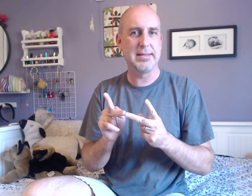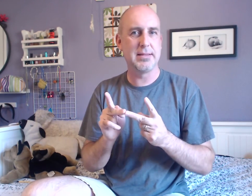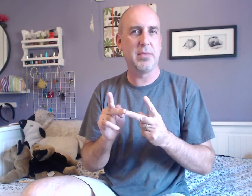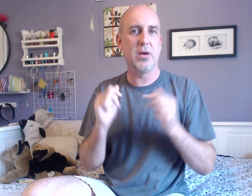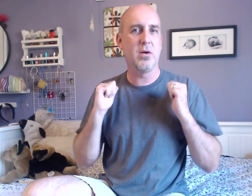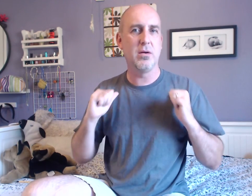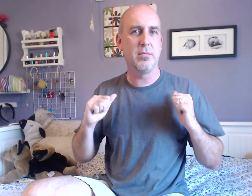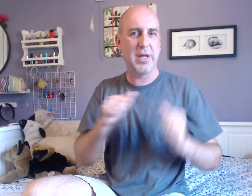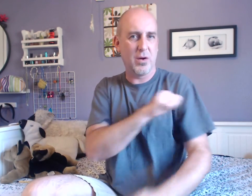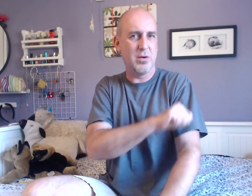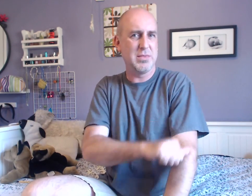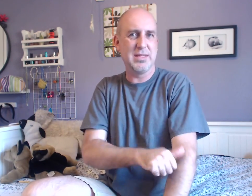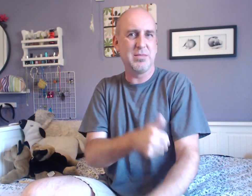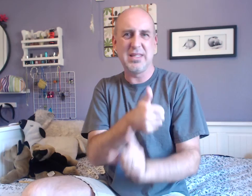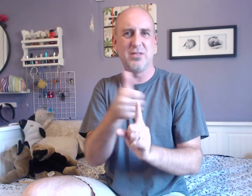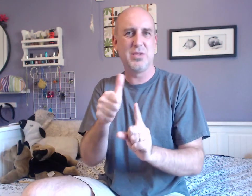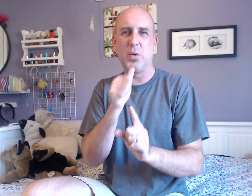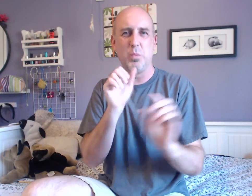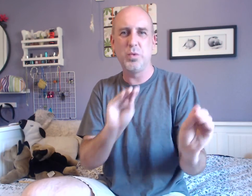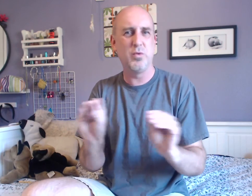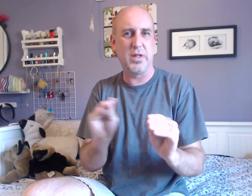My arms themselves don't move a lot.